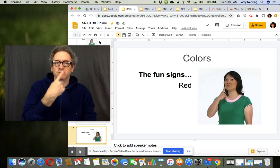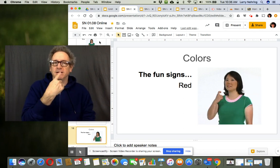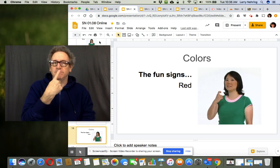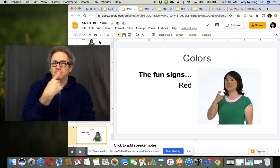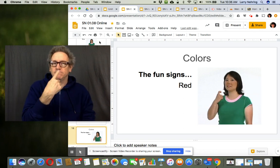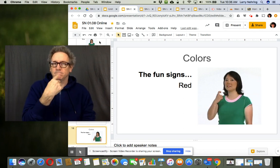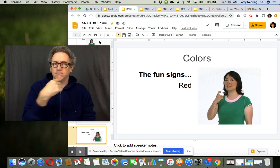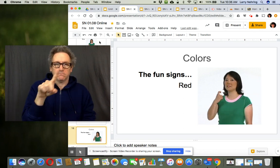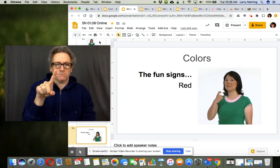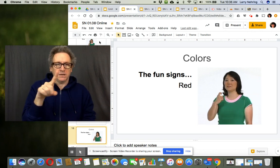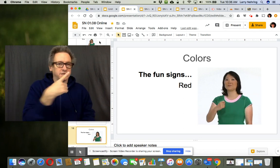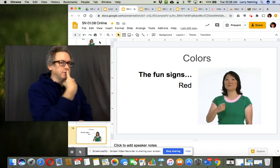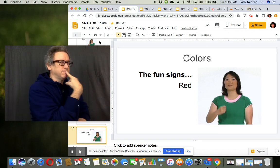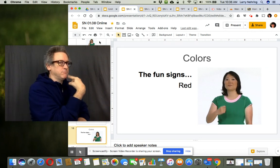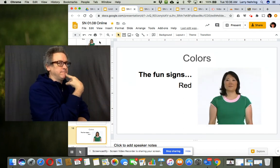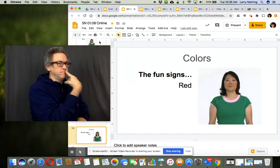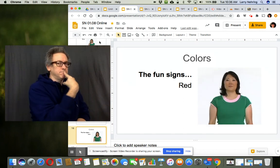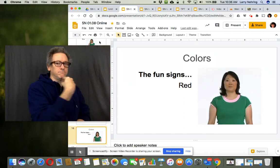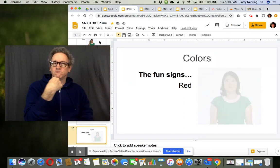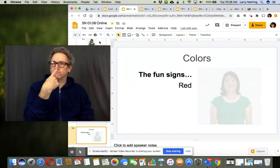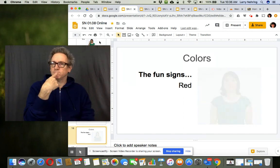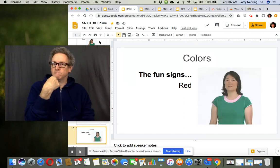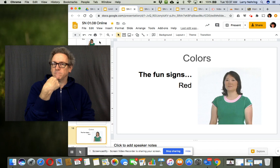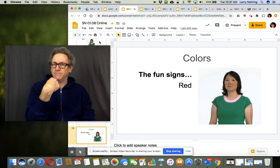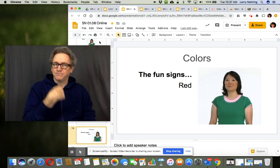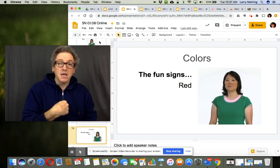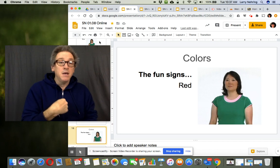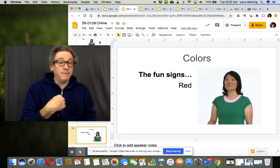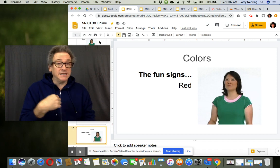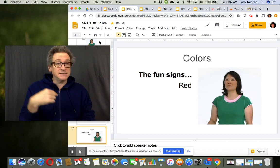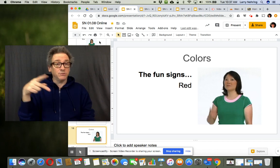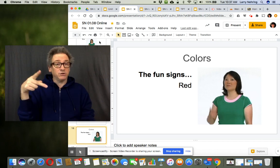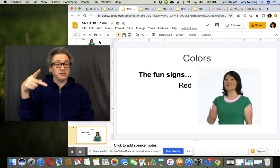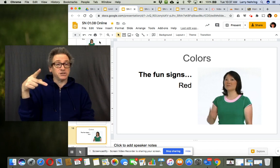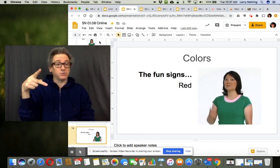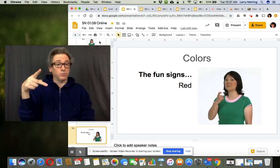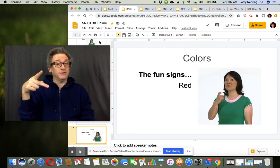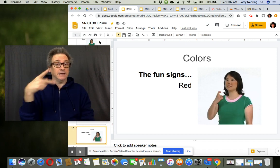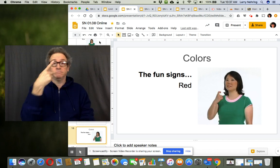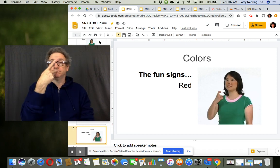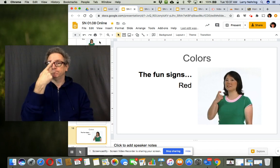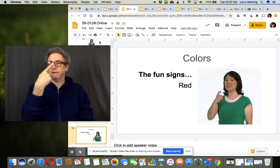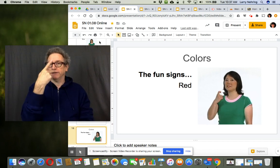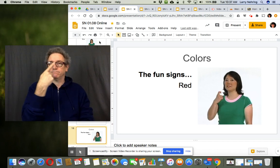see red, index finger, red, red. Pink is similar, it's just with a